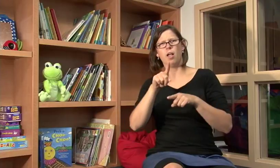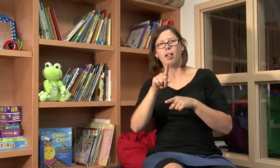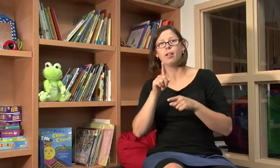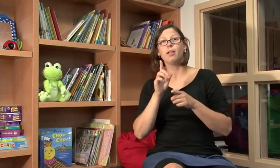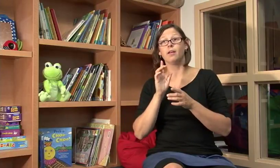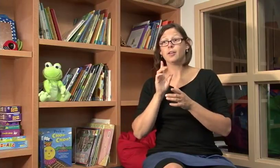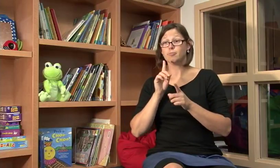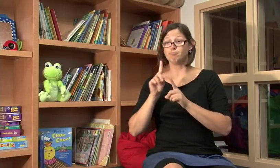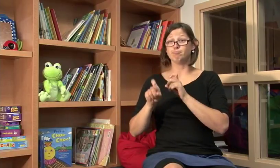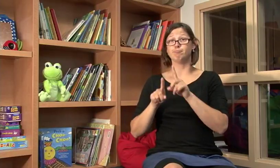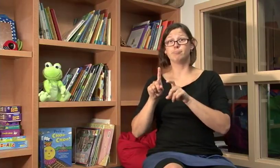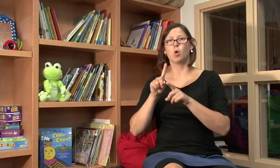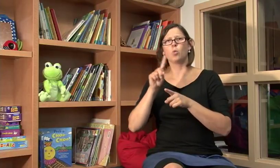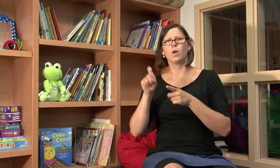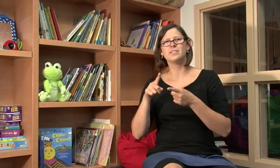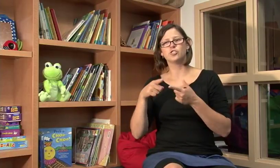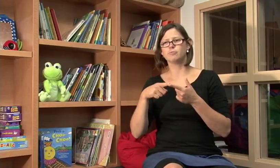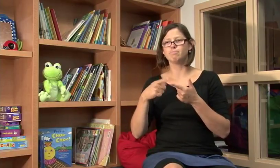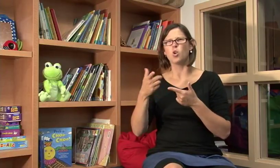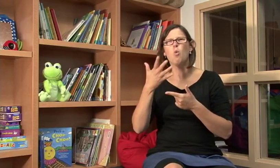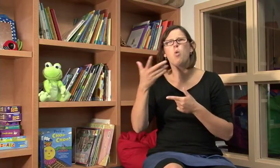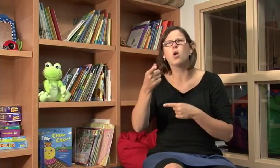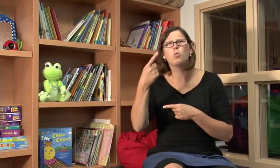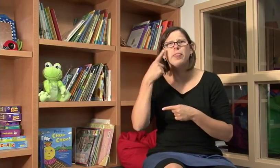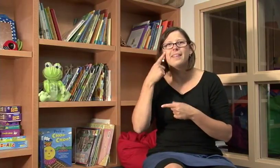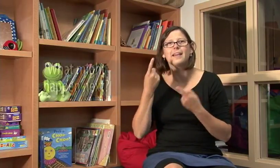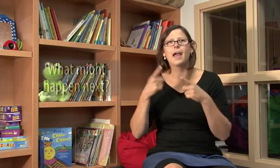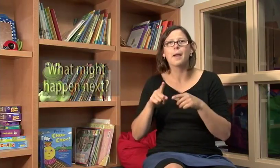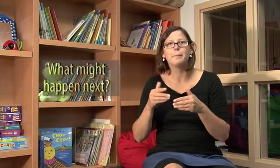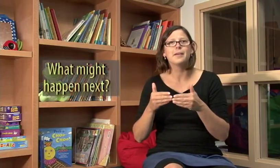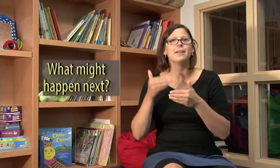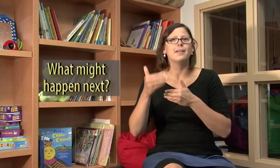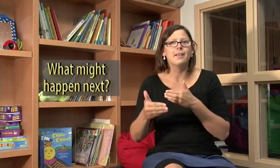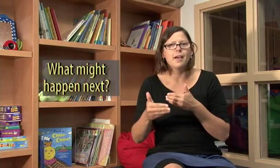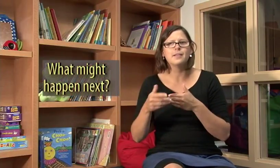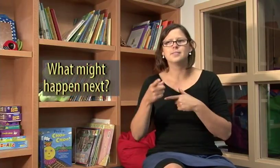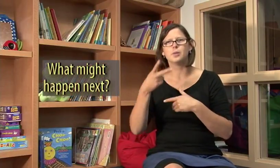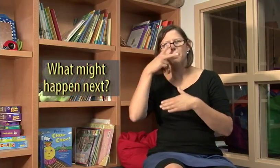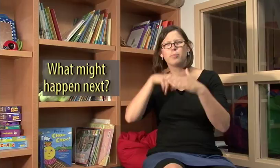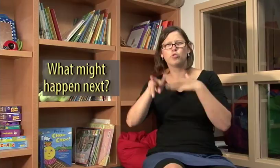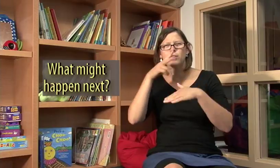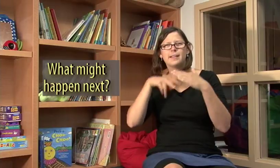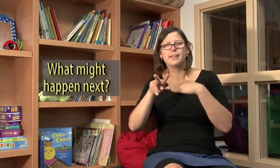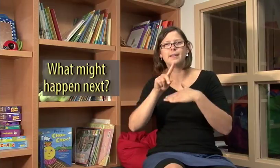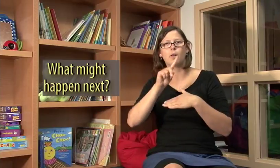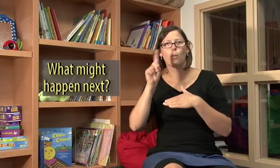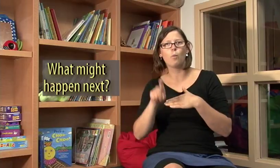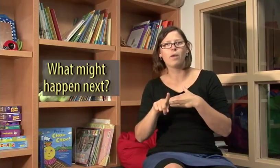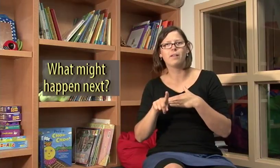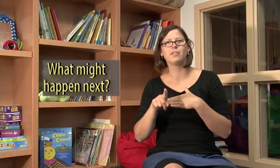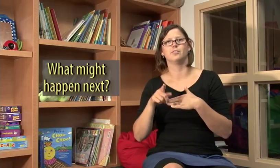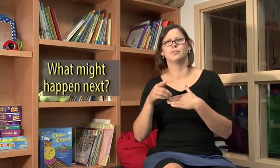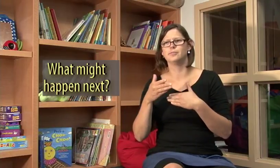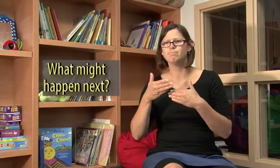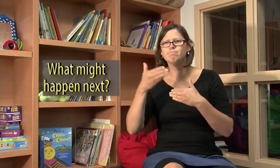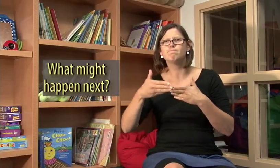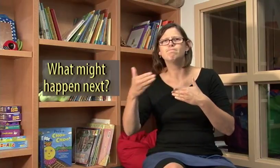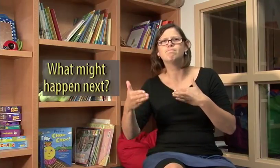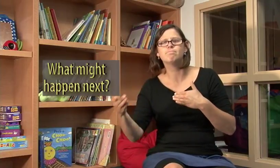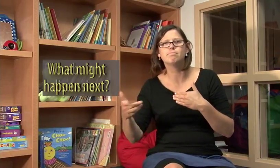Now, in the middle of the story, ask questions like, what do you think will happen next? Ask some predicting questions.